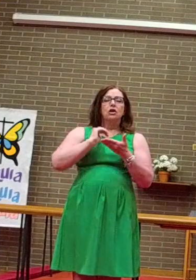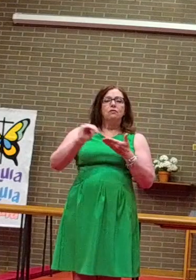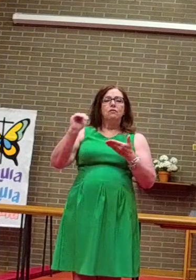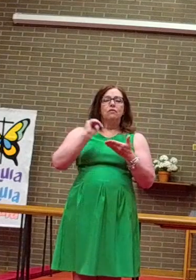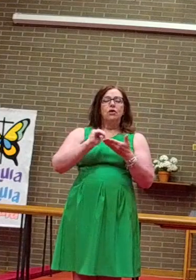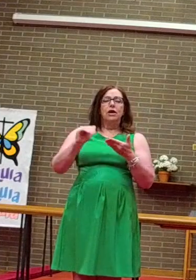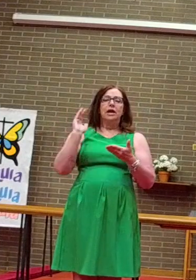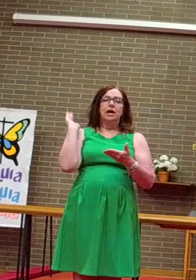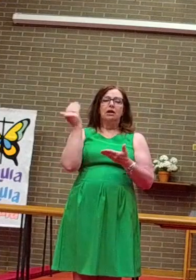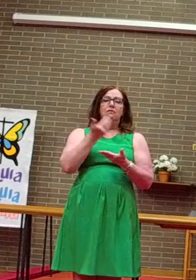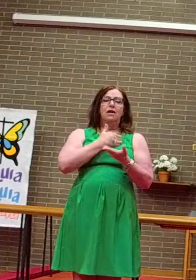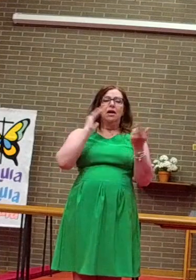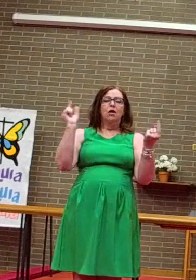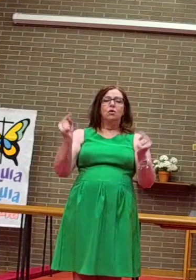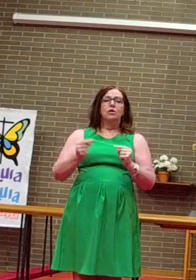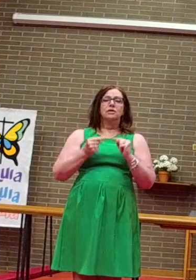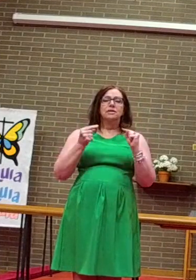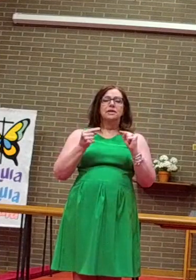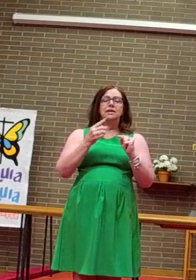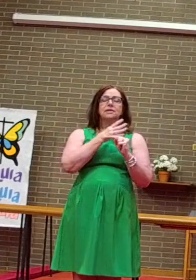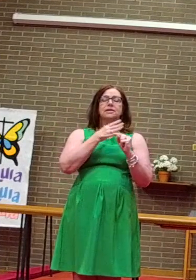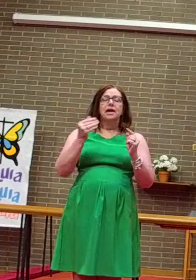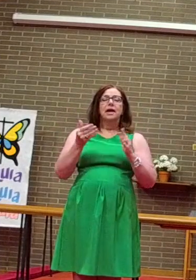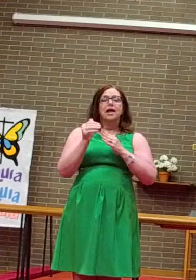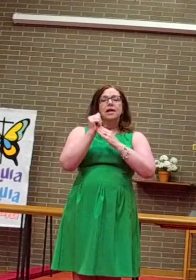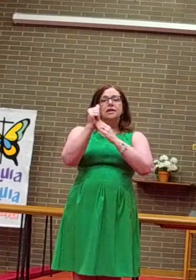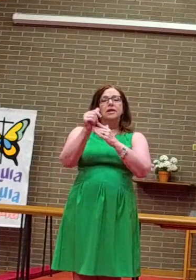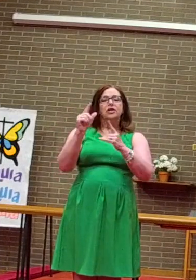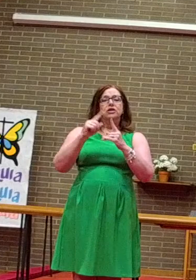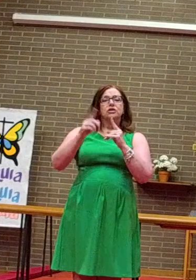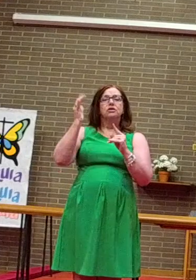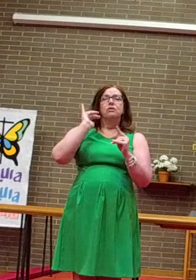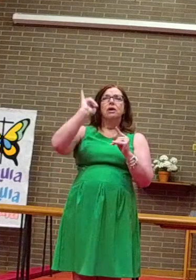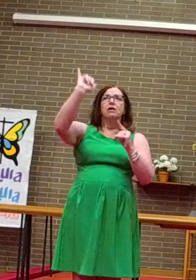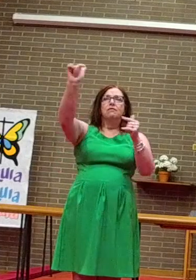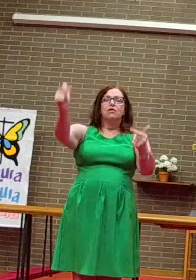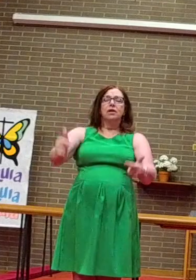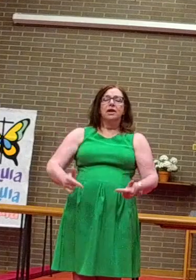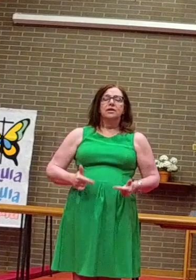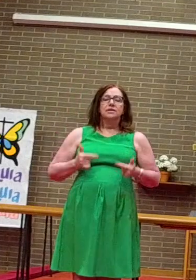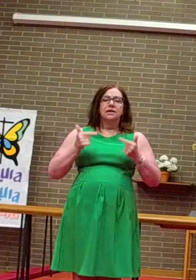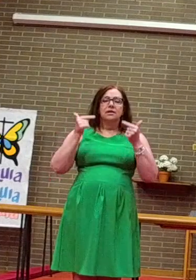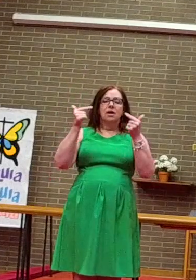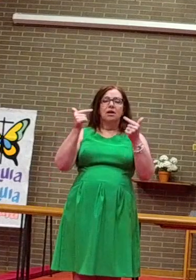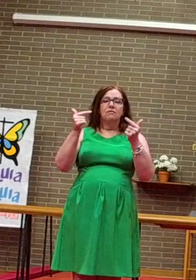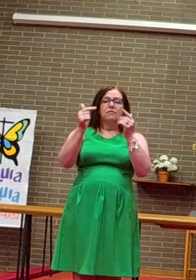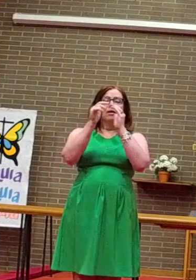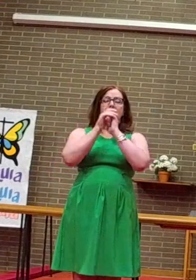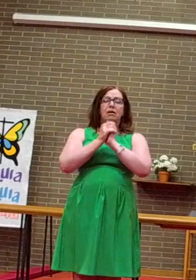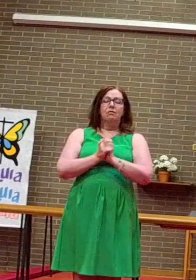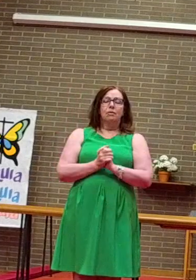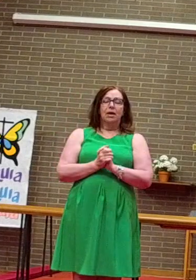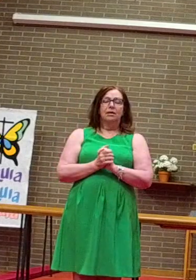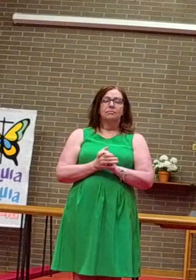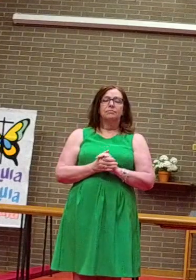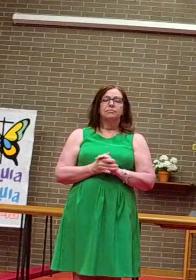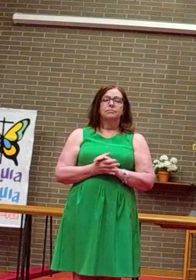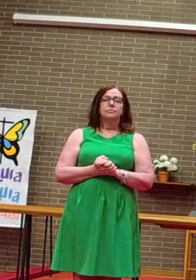forgive us our sins, and lead us to everlasting life. Amen.